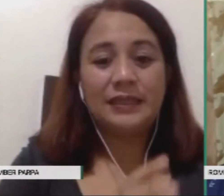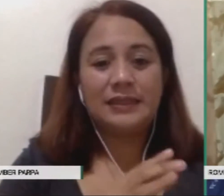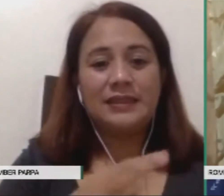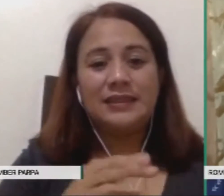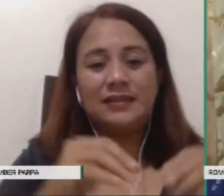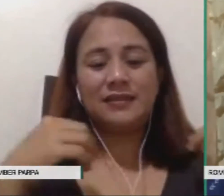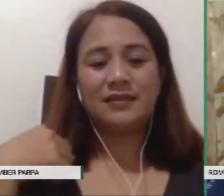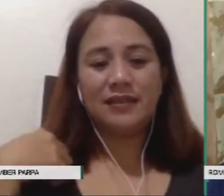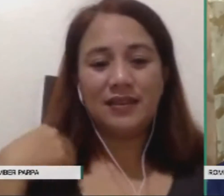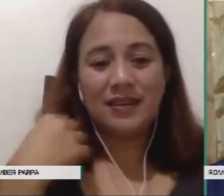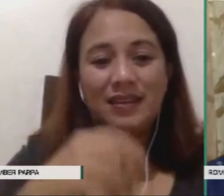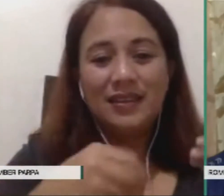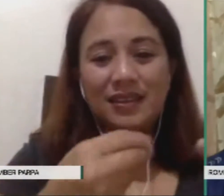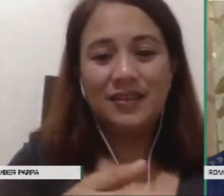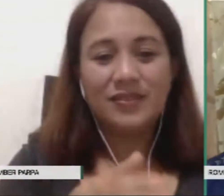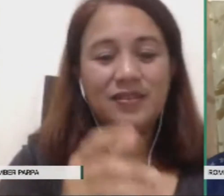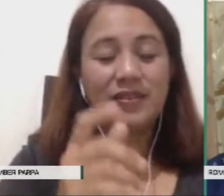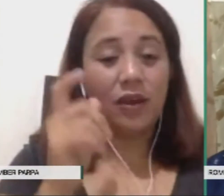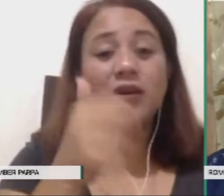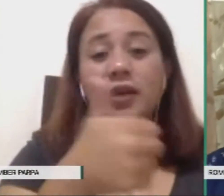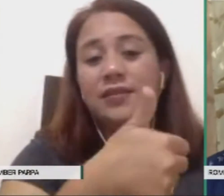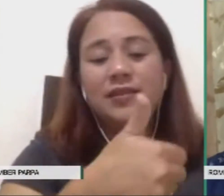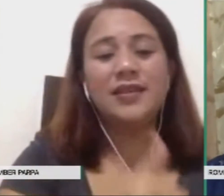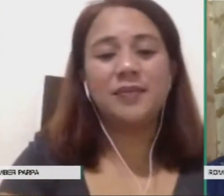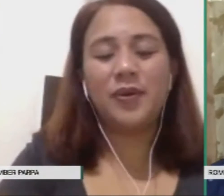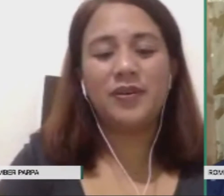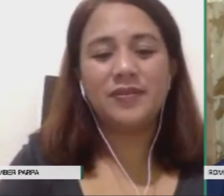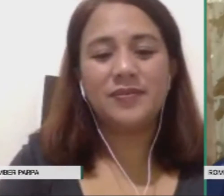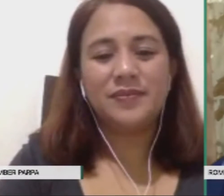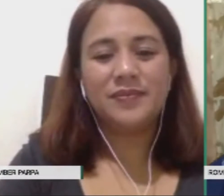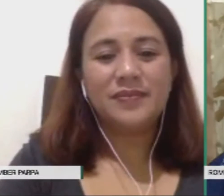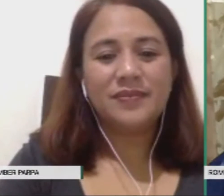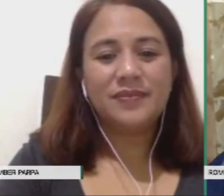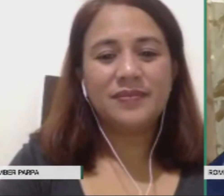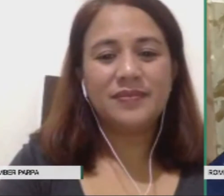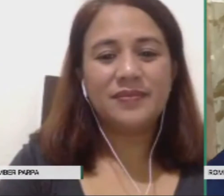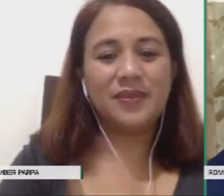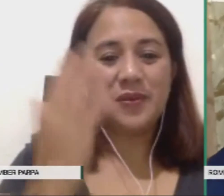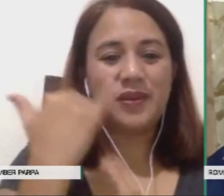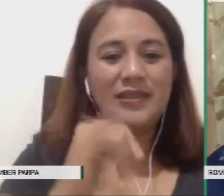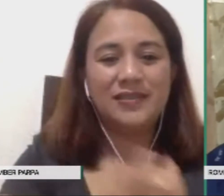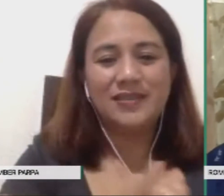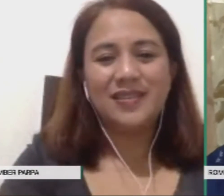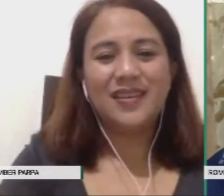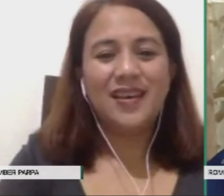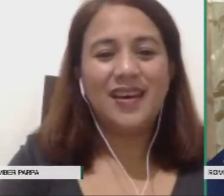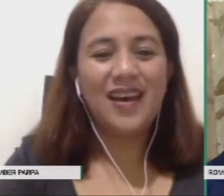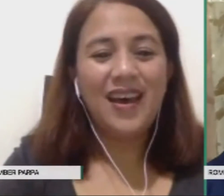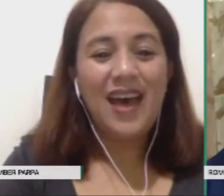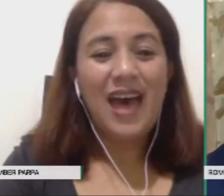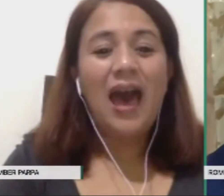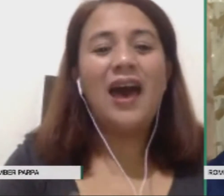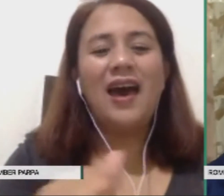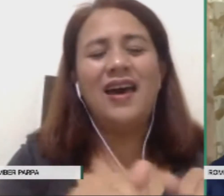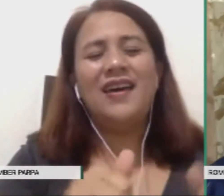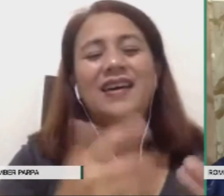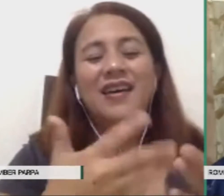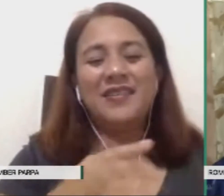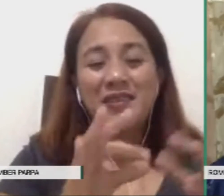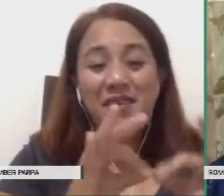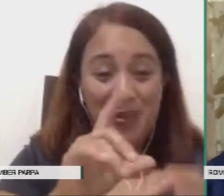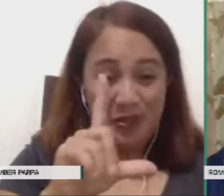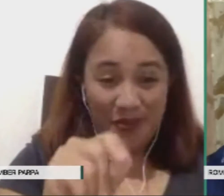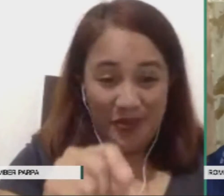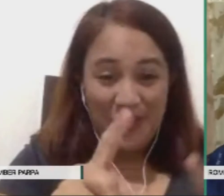I'm giving you your audio, Ember. Okay, sige I po. think because you're also very active in the